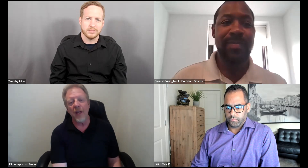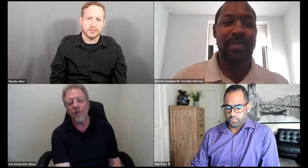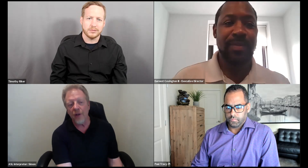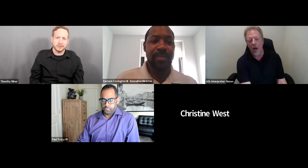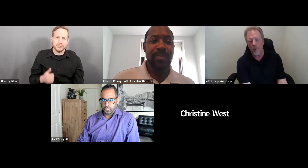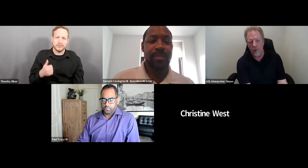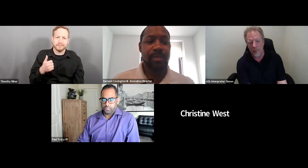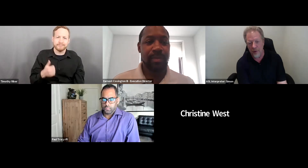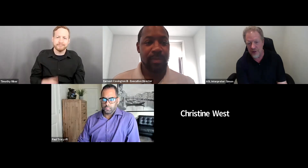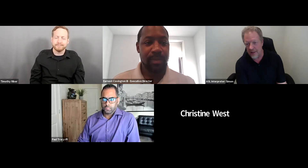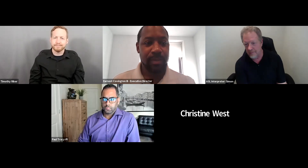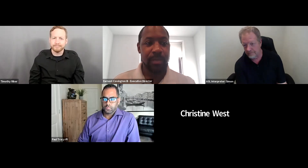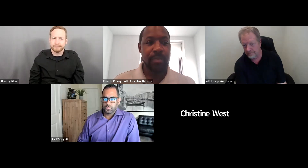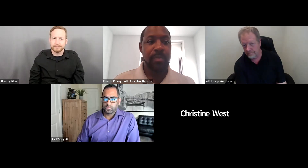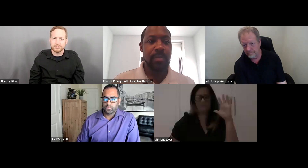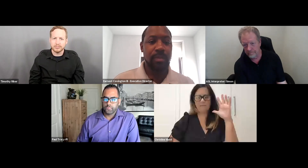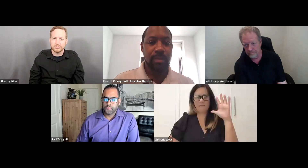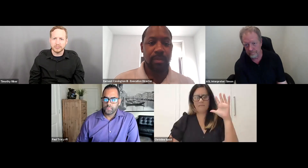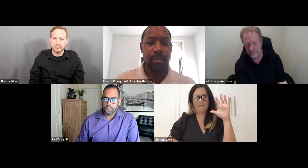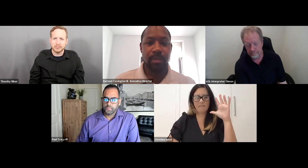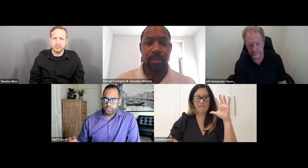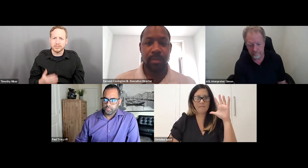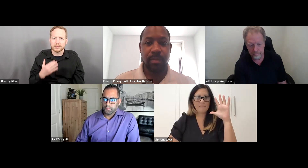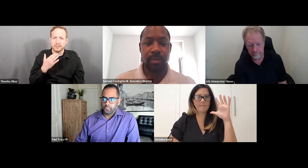right, but thank you for your comment, Paul. I appreciate it.